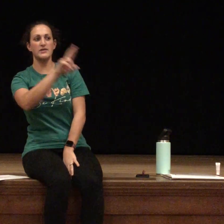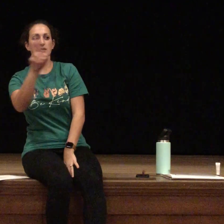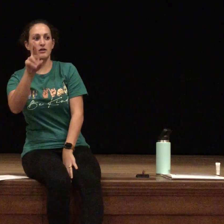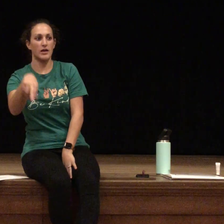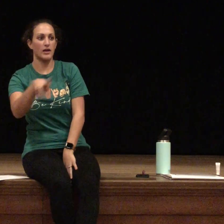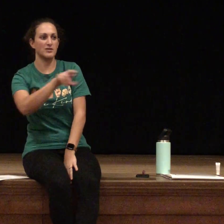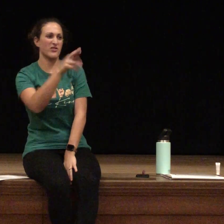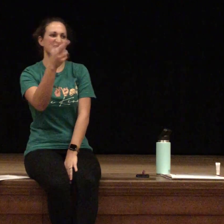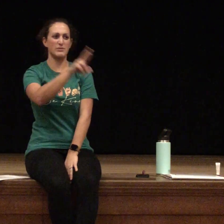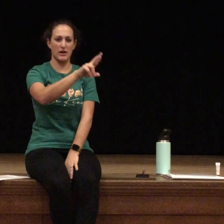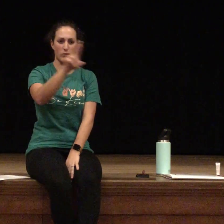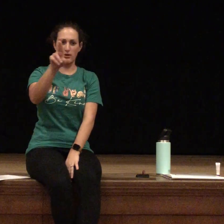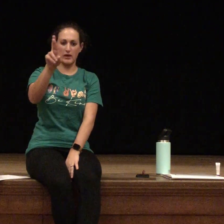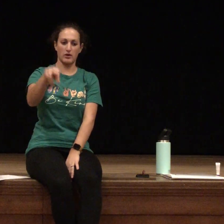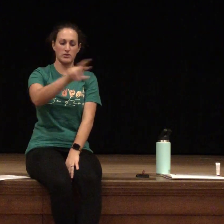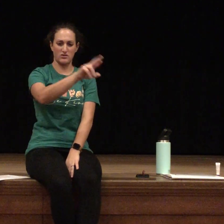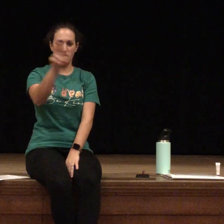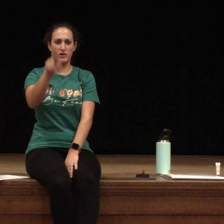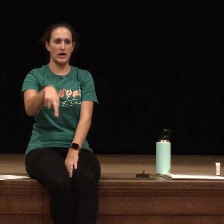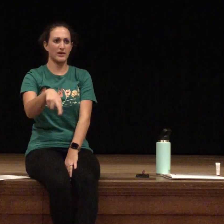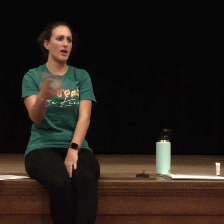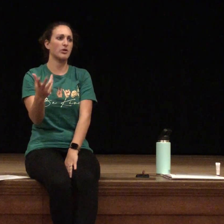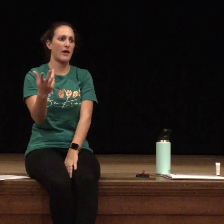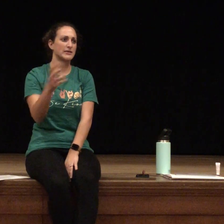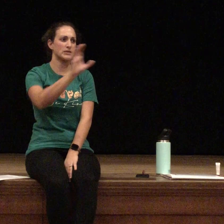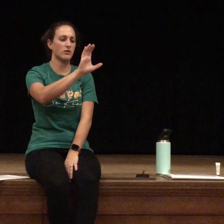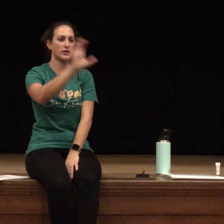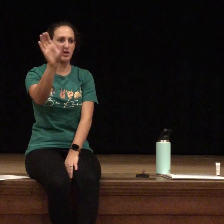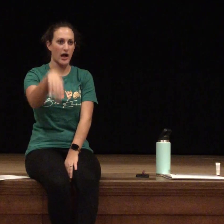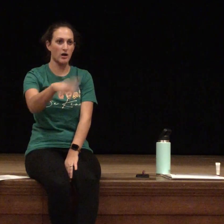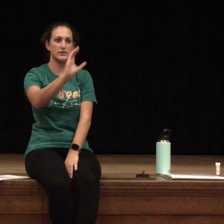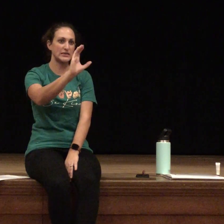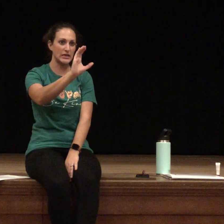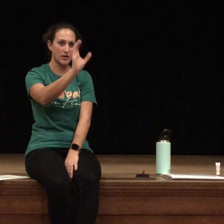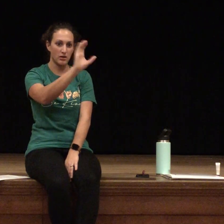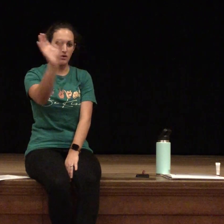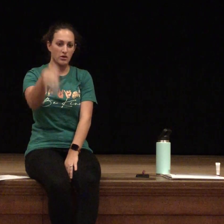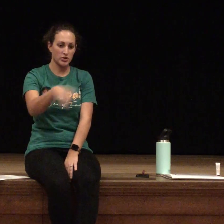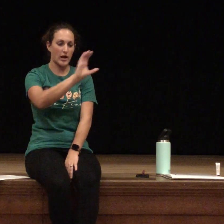cities are like that, so that seems kind of weird that it goes over and down like that, but a lot of cities, so like Chicago is a C. Chicago.